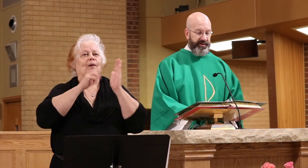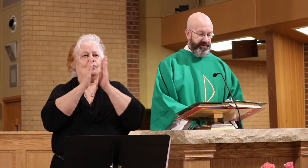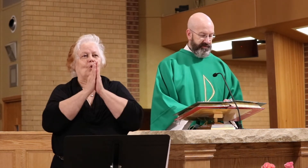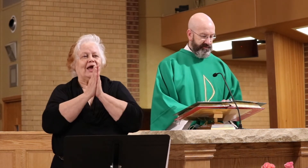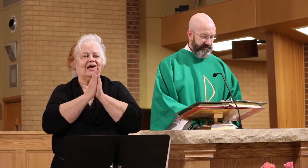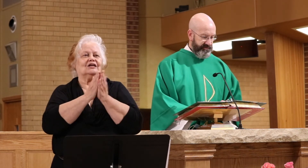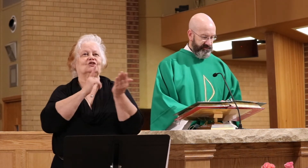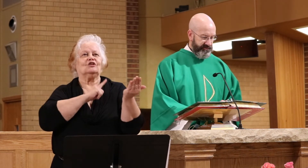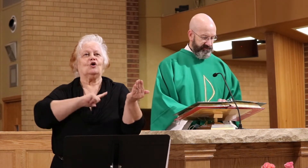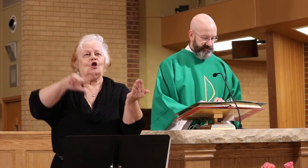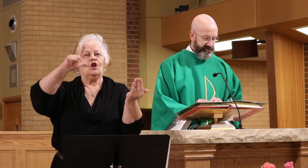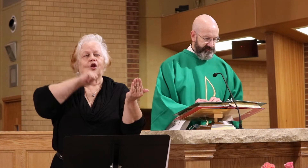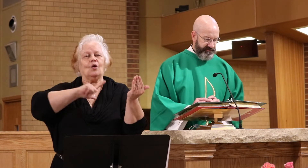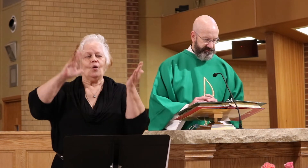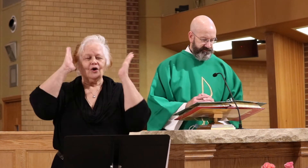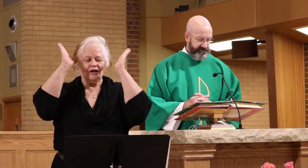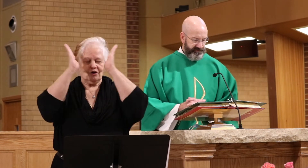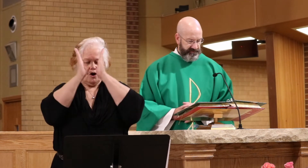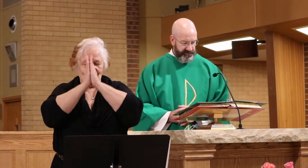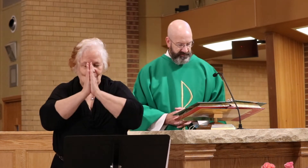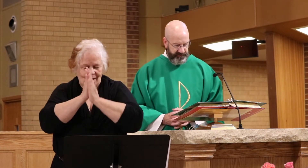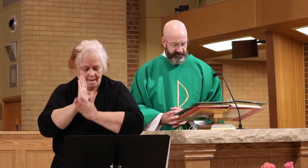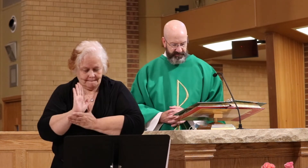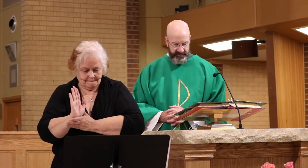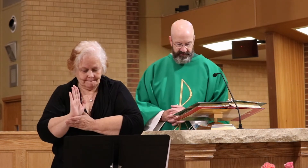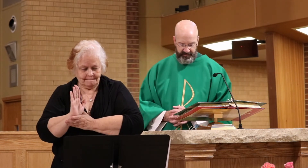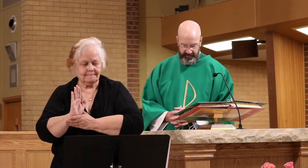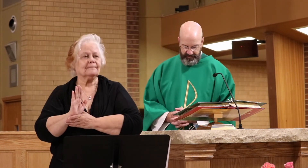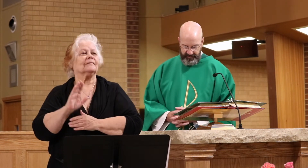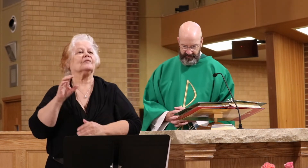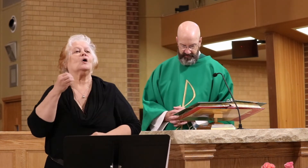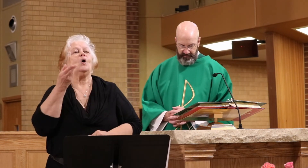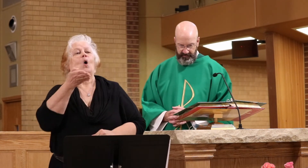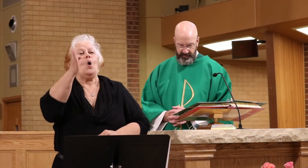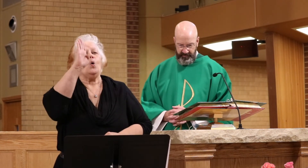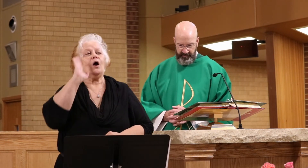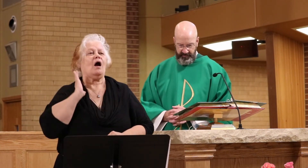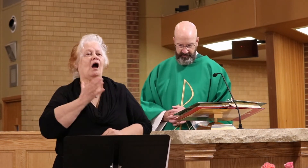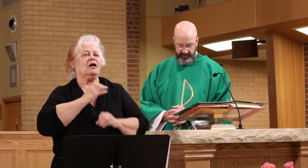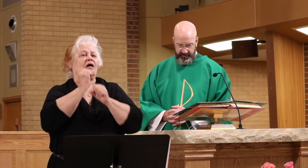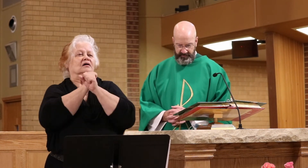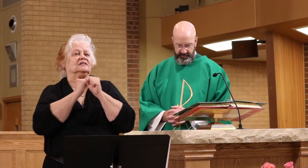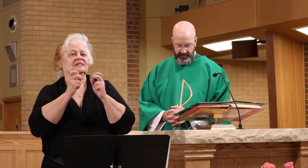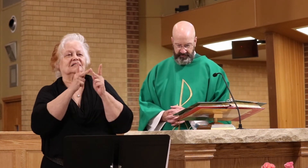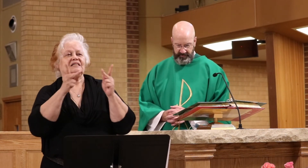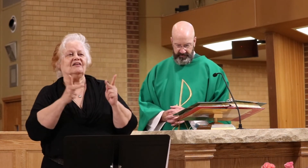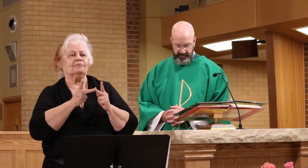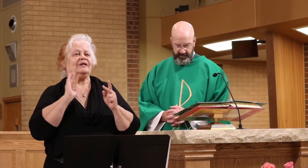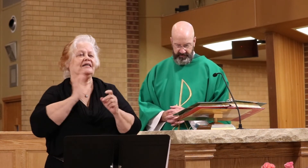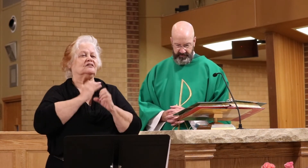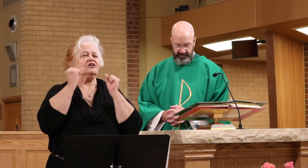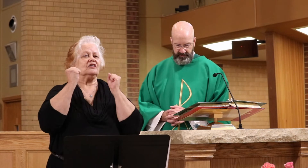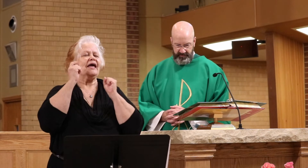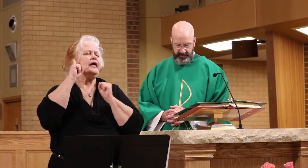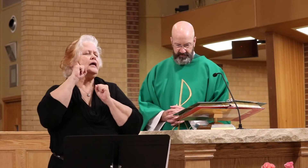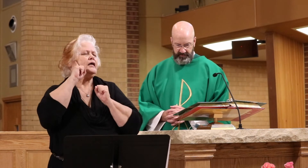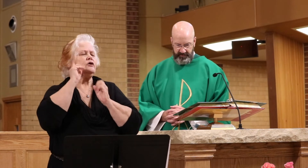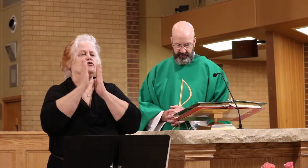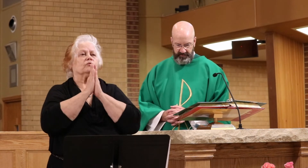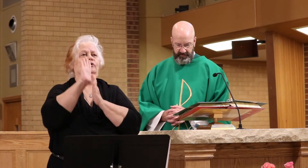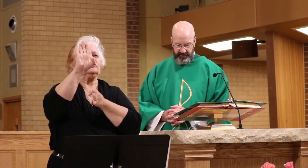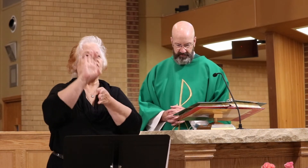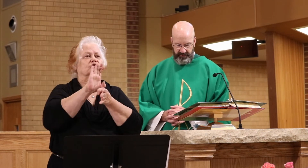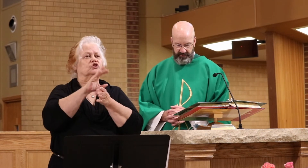the Lord. Lord, hear our prayer. O God, our refuge and our strength, hear the prayers of your church, for